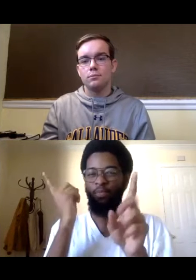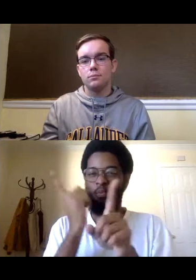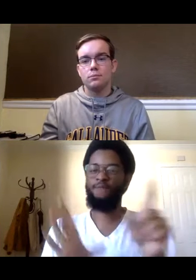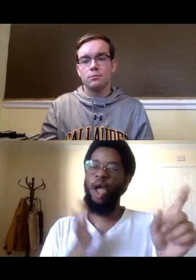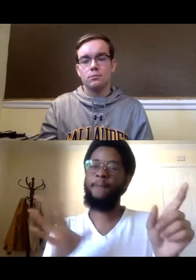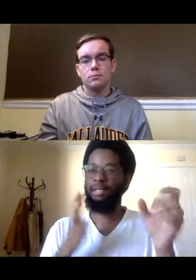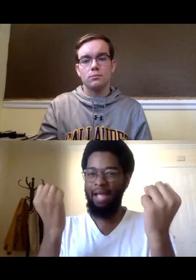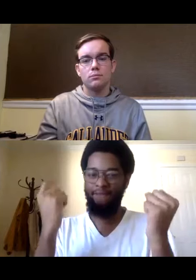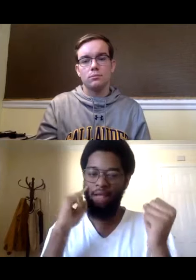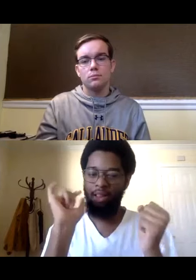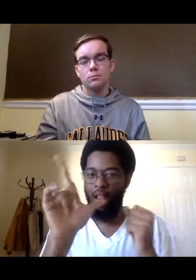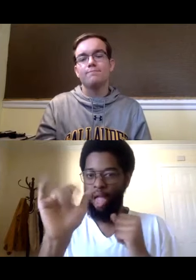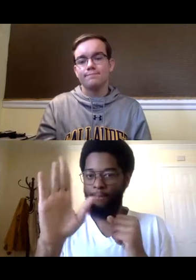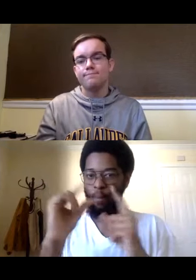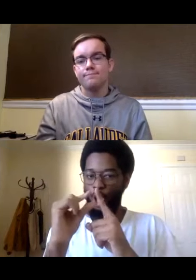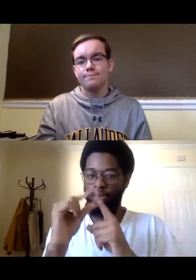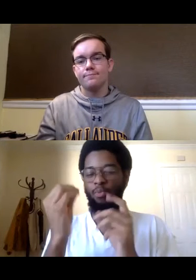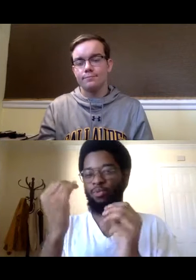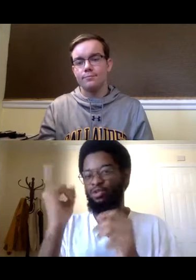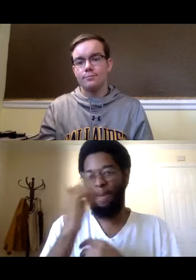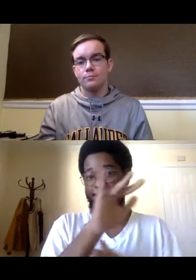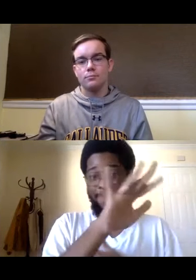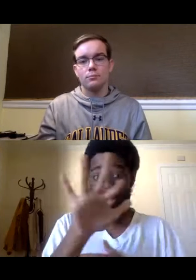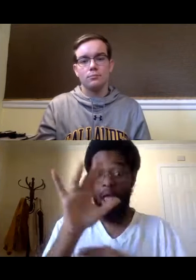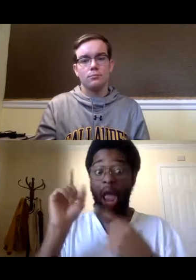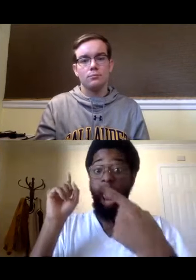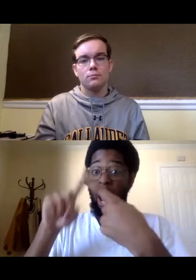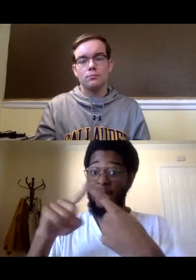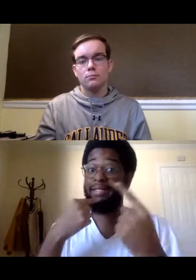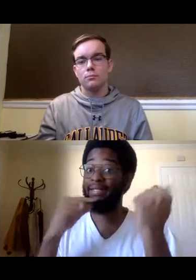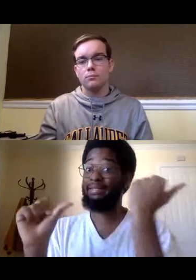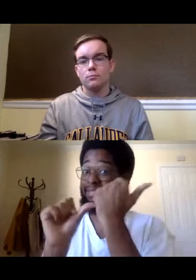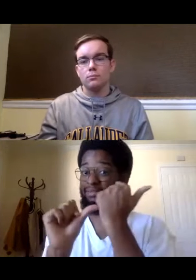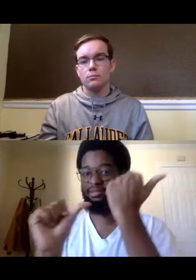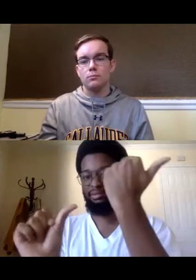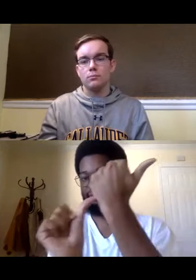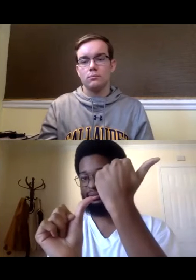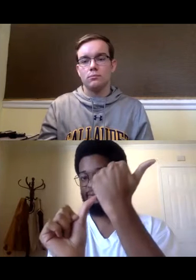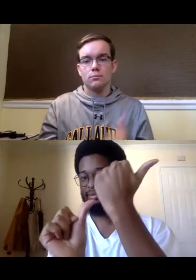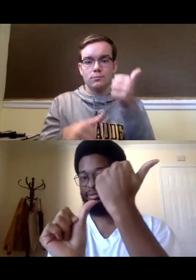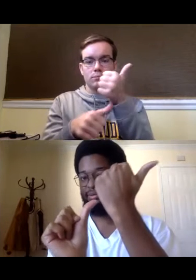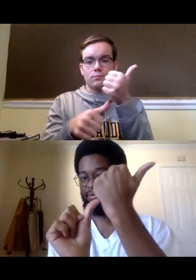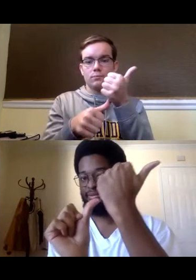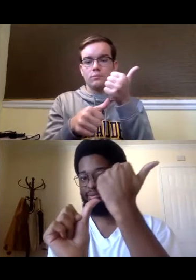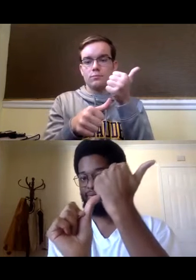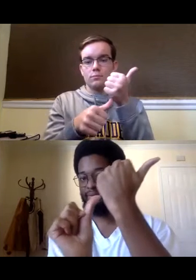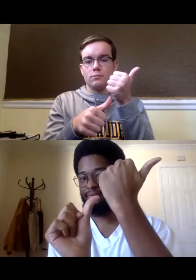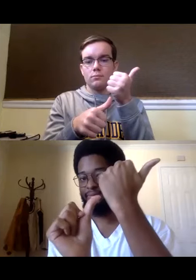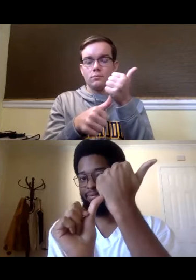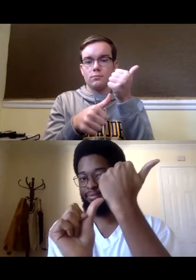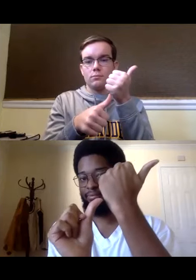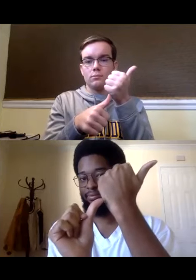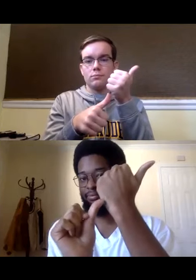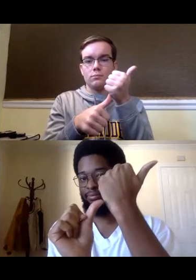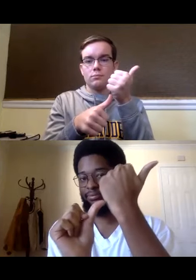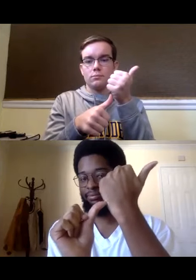There's no formal sign for that. You might find one regionally, but we spell that and then put assistant. This is a sign for